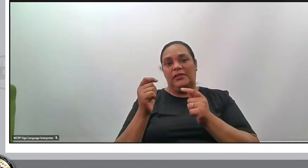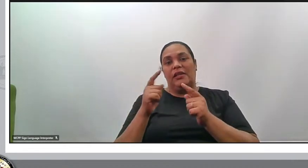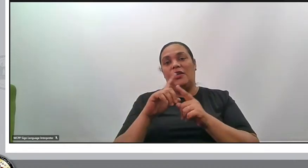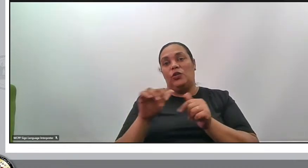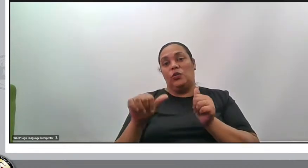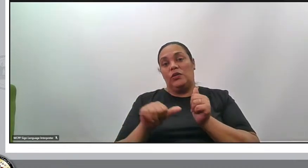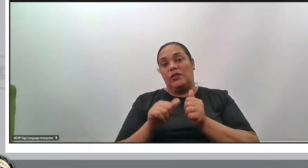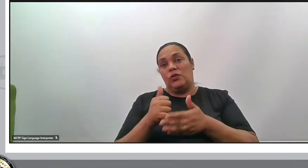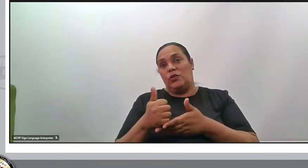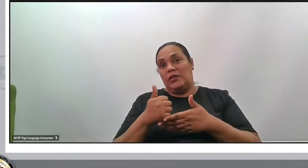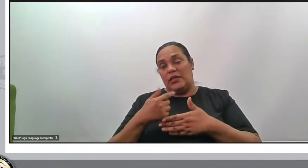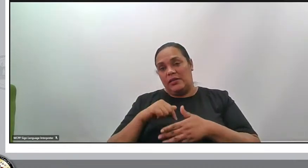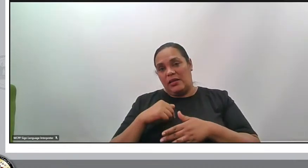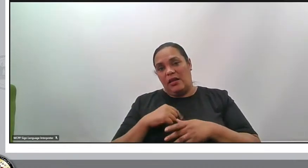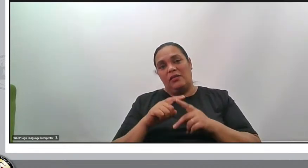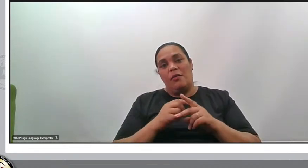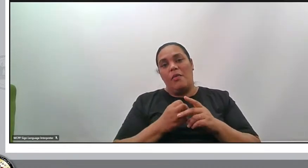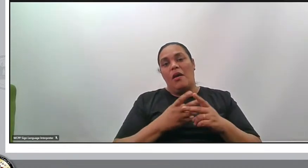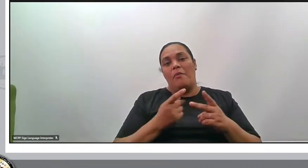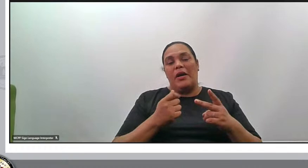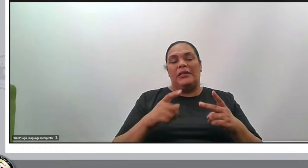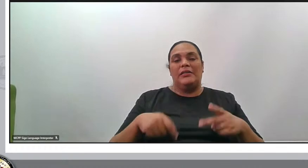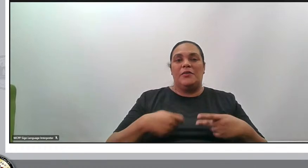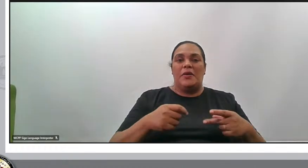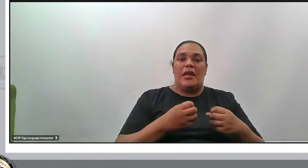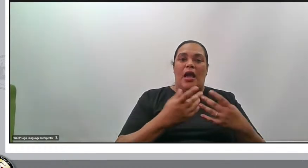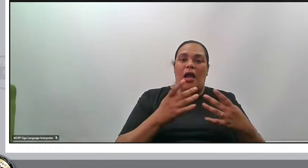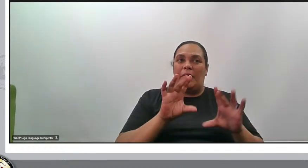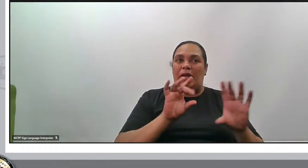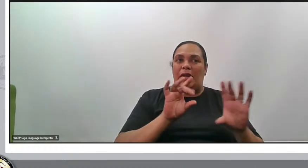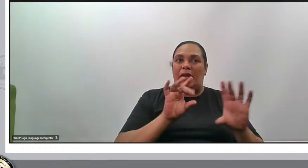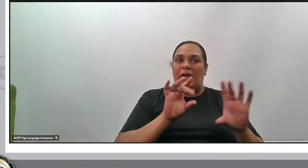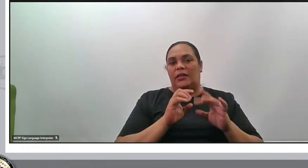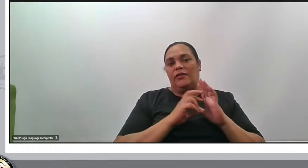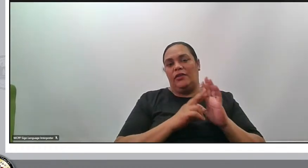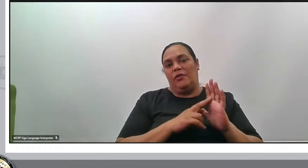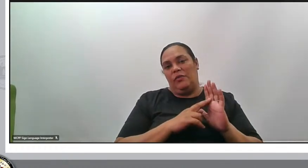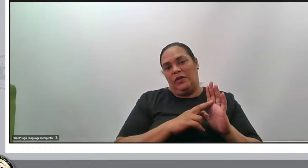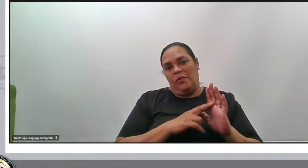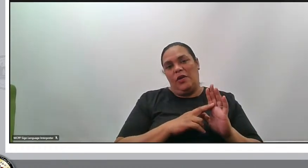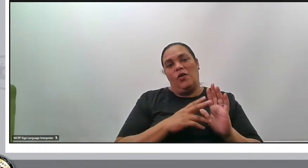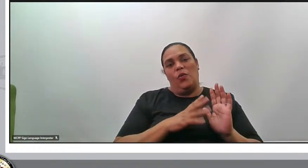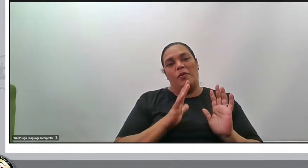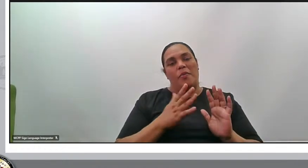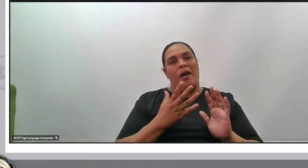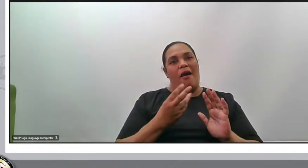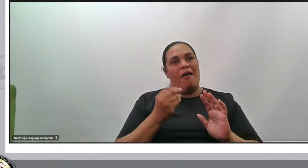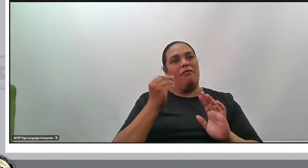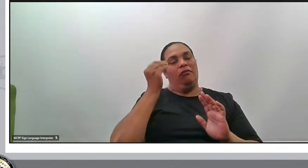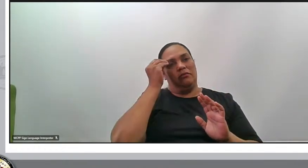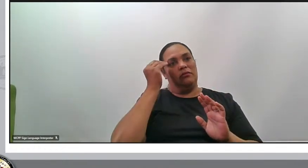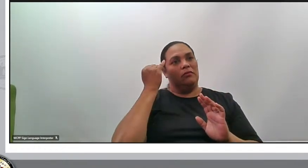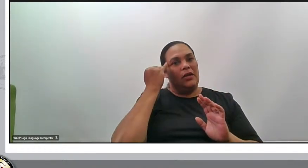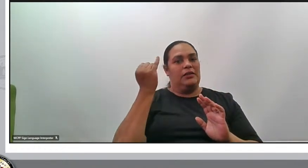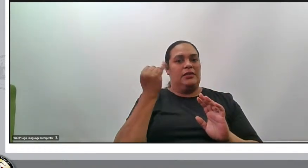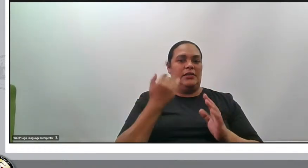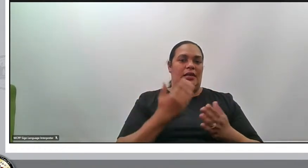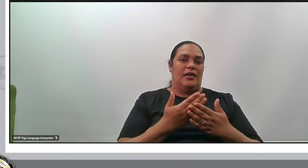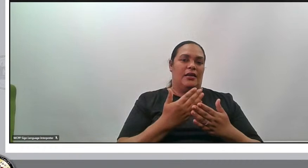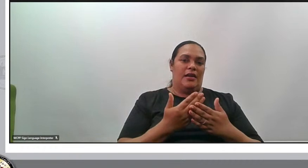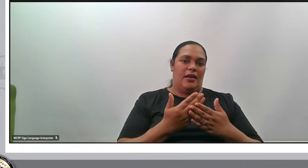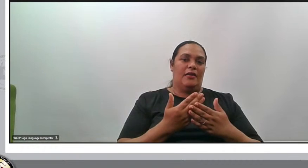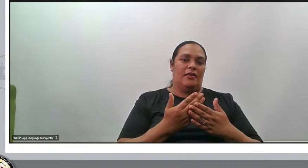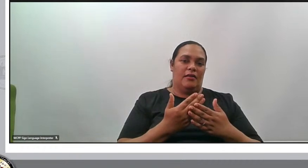assist us, and how much is being spent on the elective representatives, just so that we can have some sort of understanding